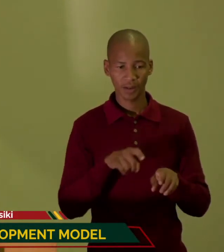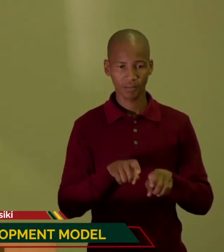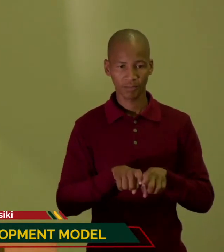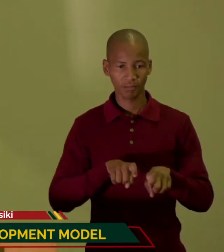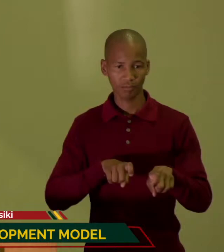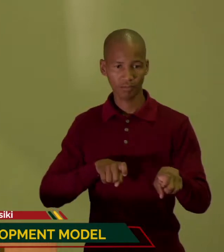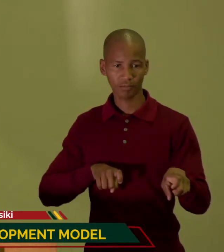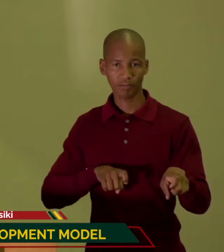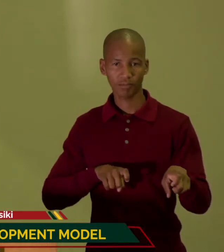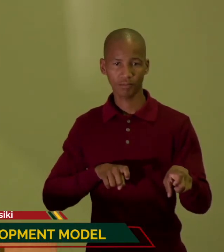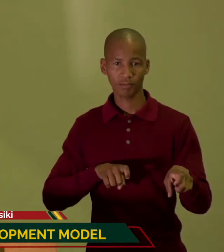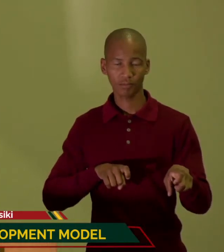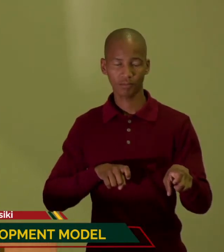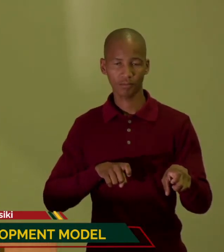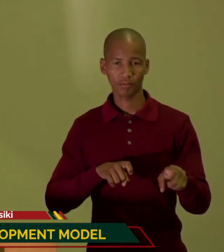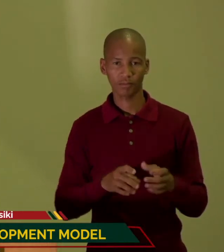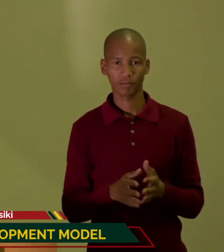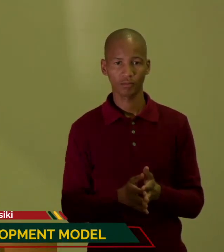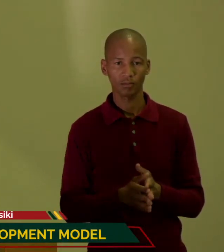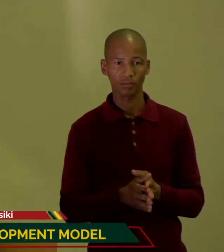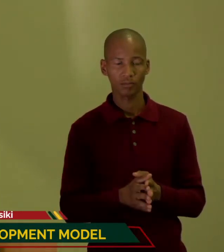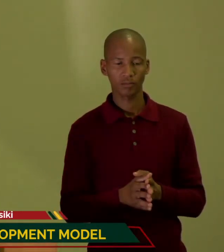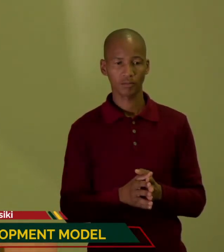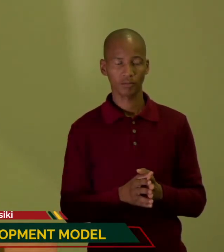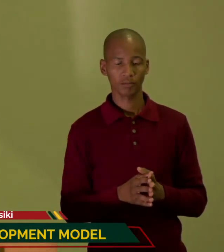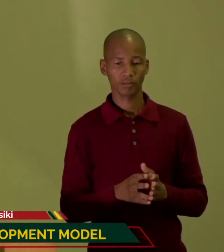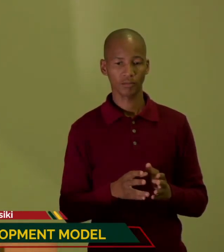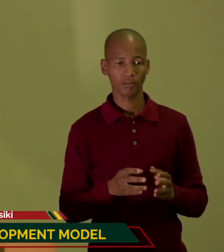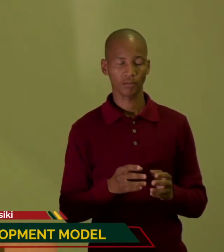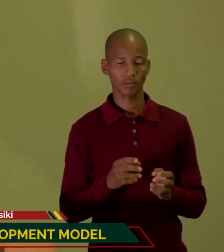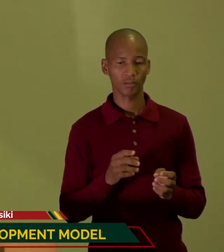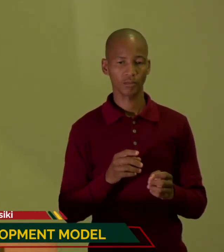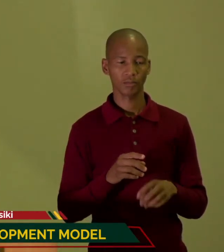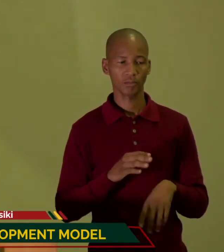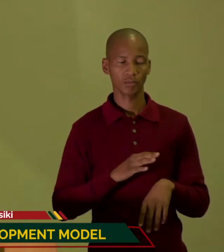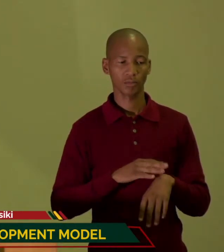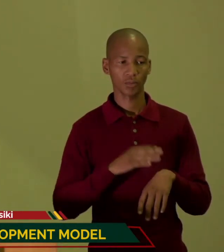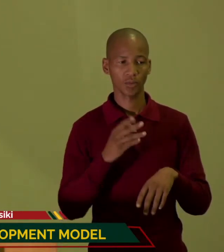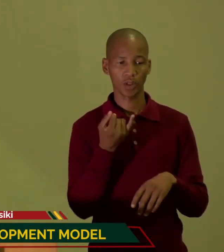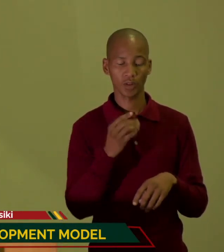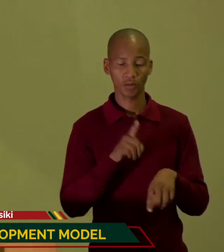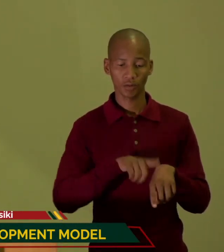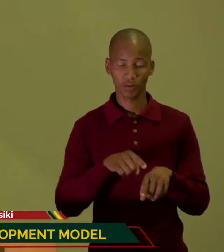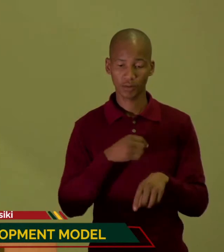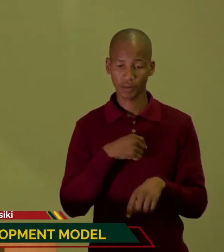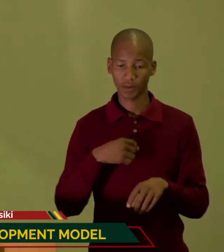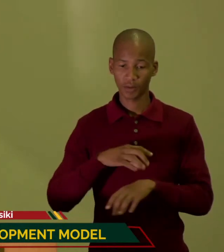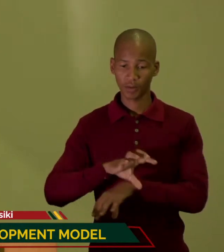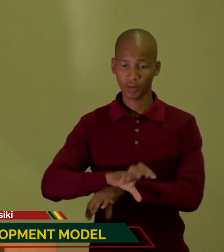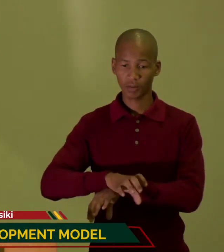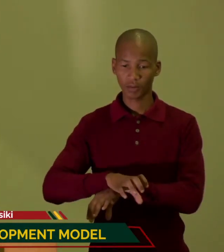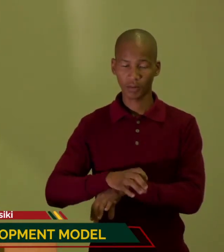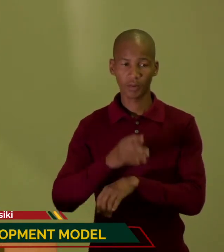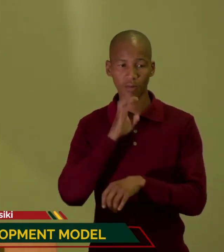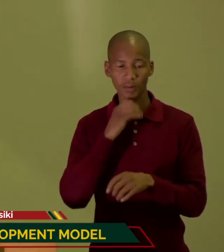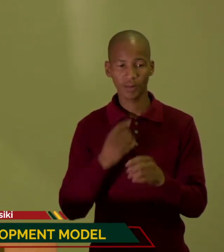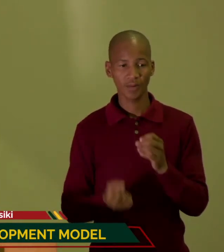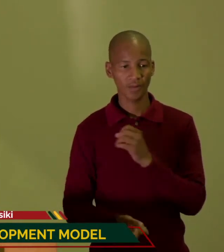more especially when the country or when as a province we were declared as a disaster